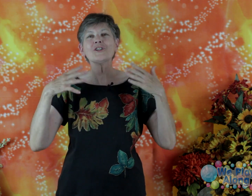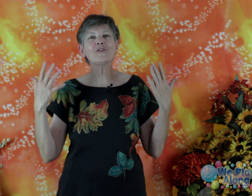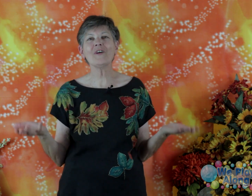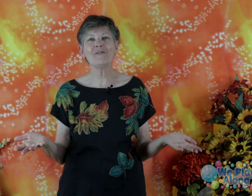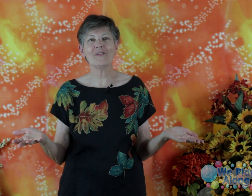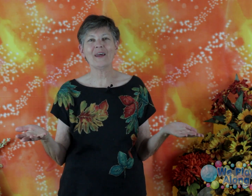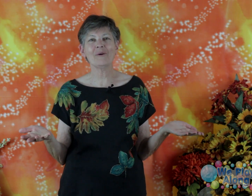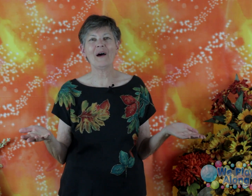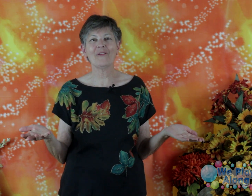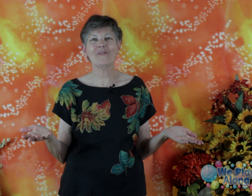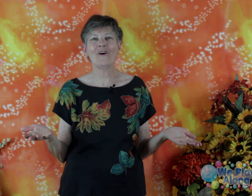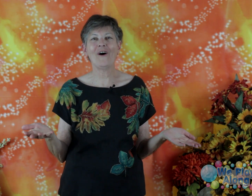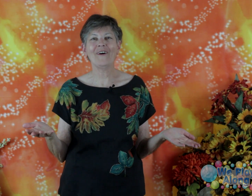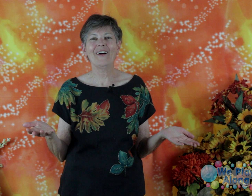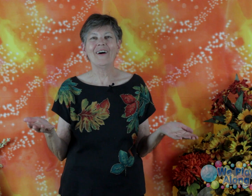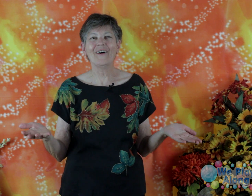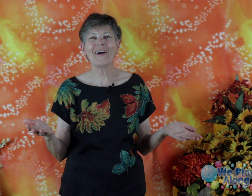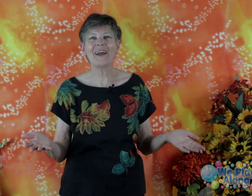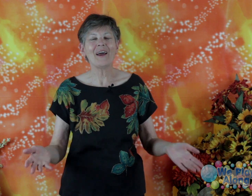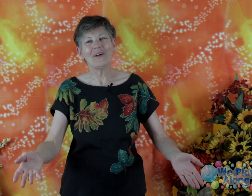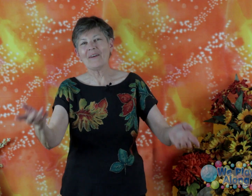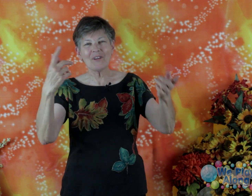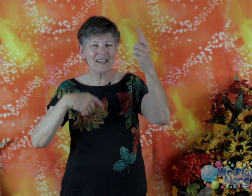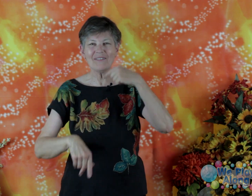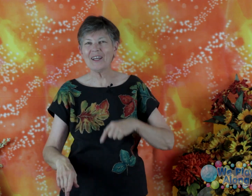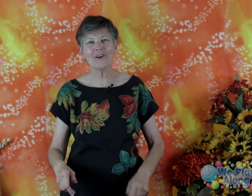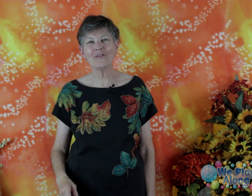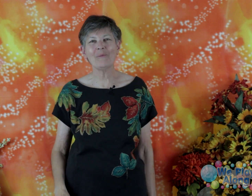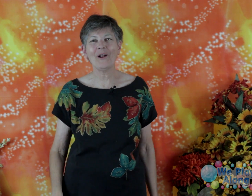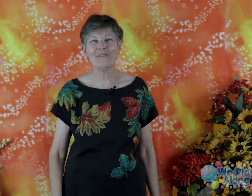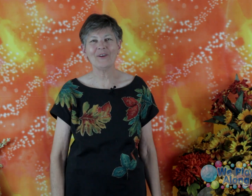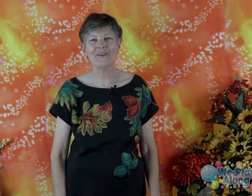your favorite thing about the fall? All right? Love to hear from all of you.